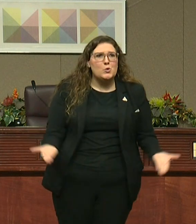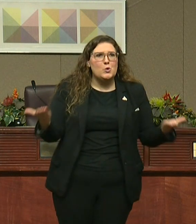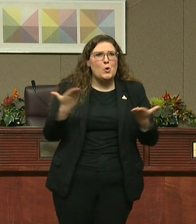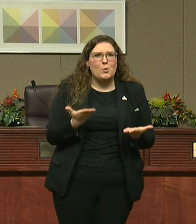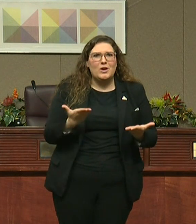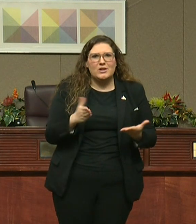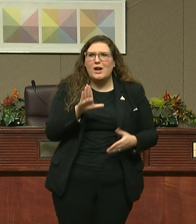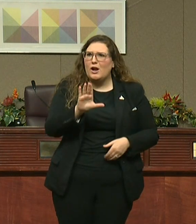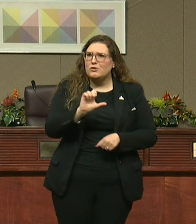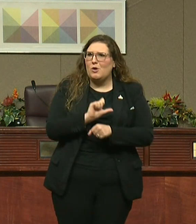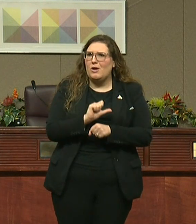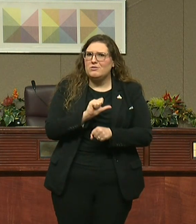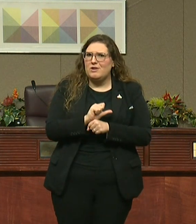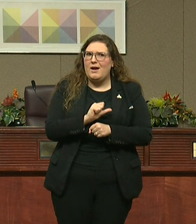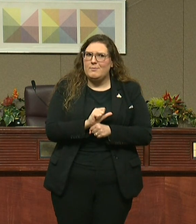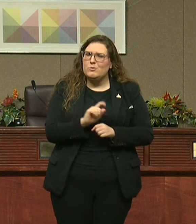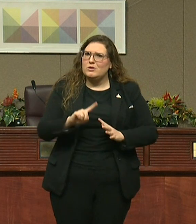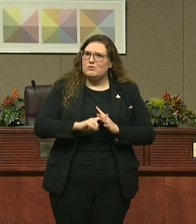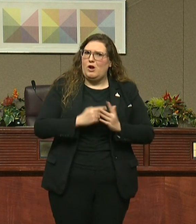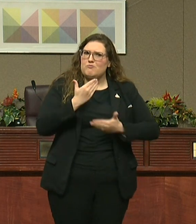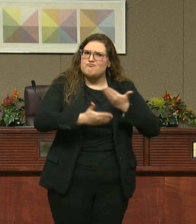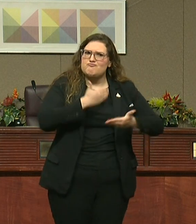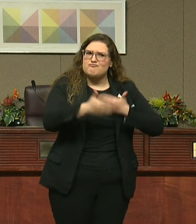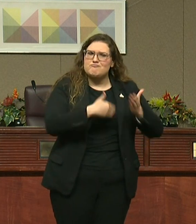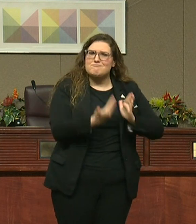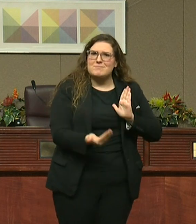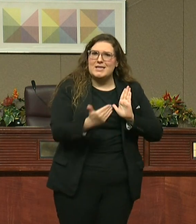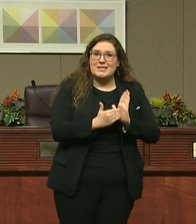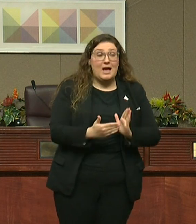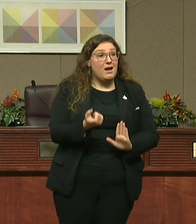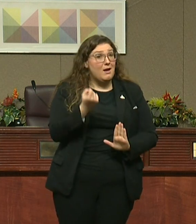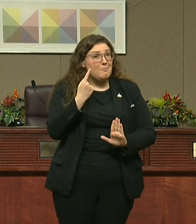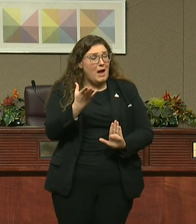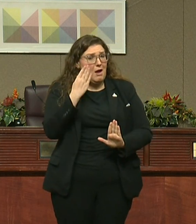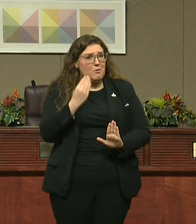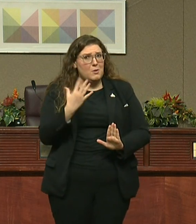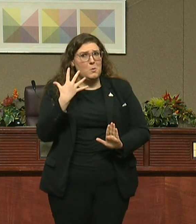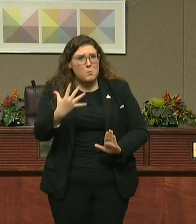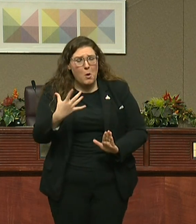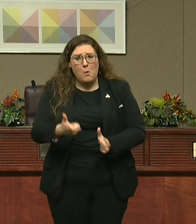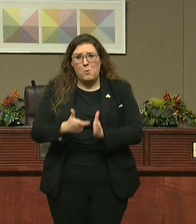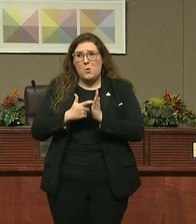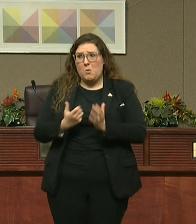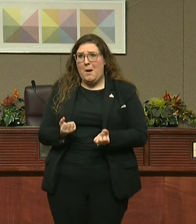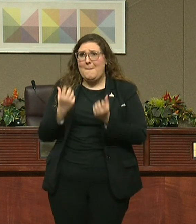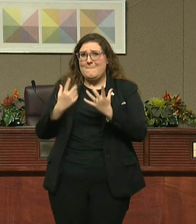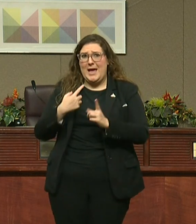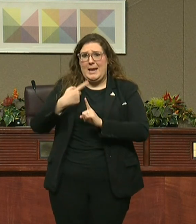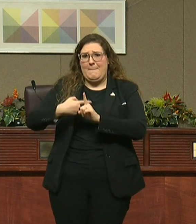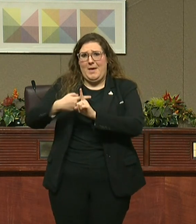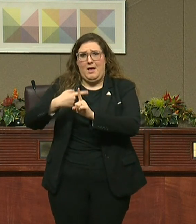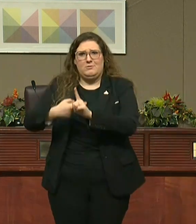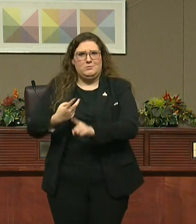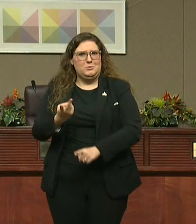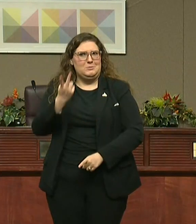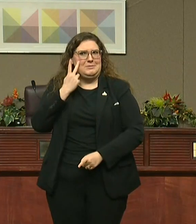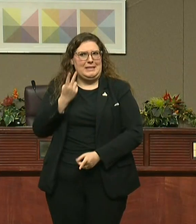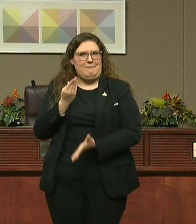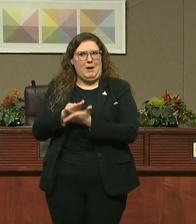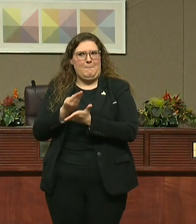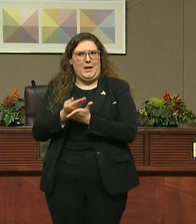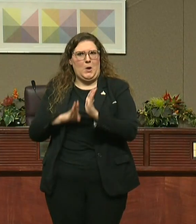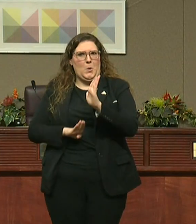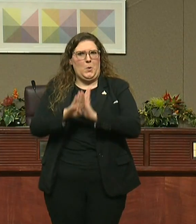months to see how the reopening plays out. In the meantime, we are fortunate to have healthy TDT